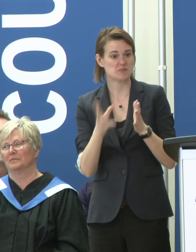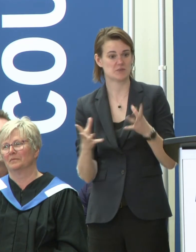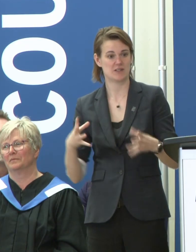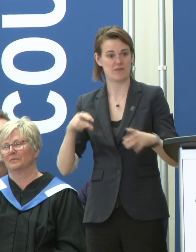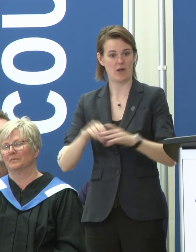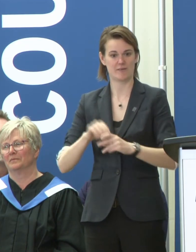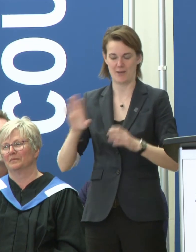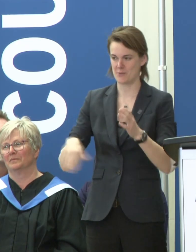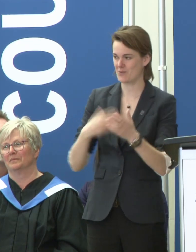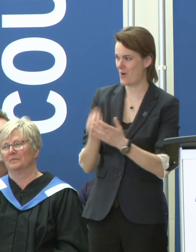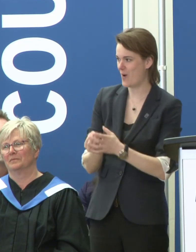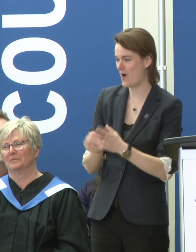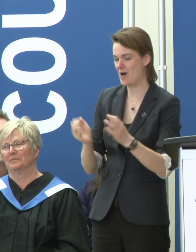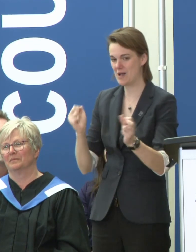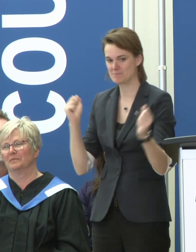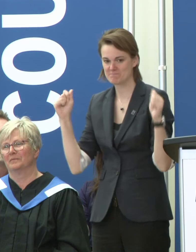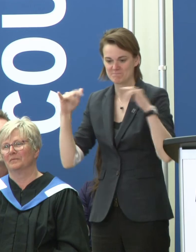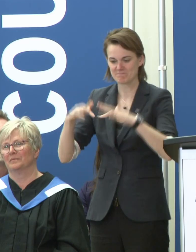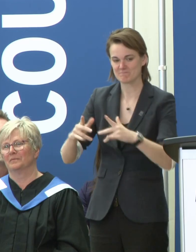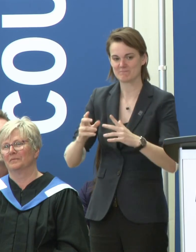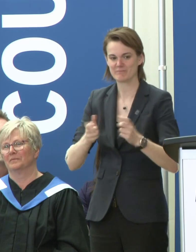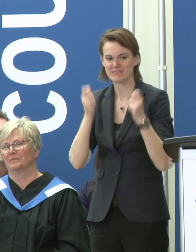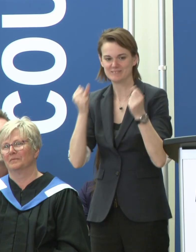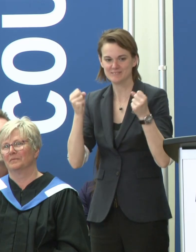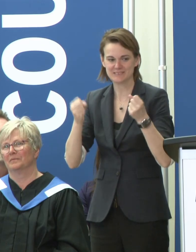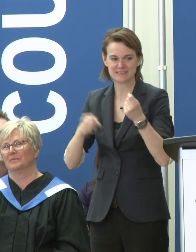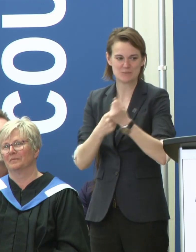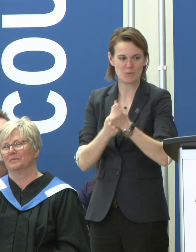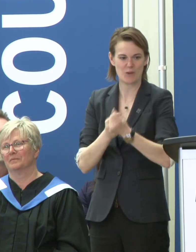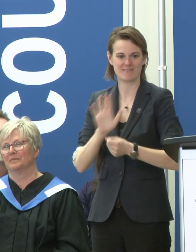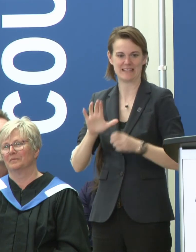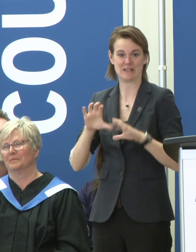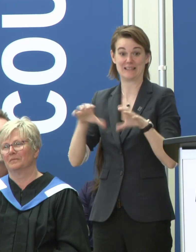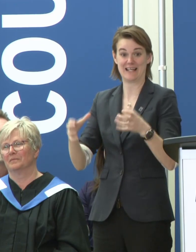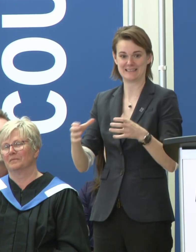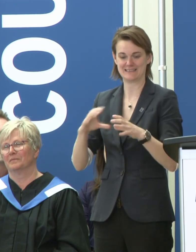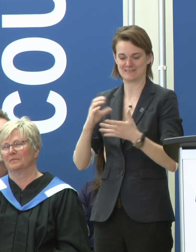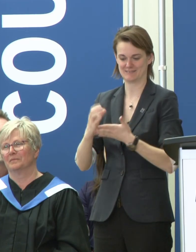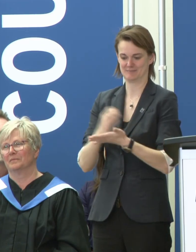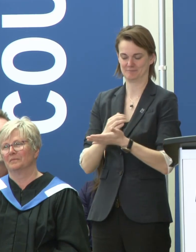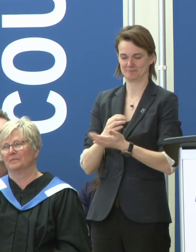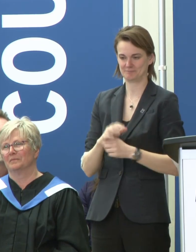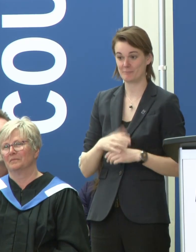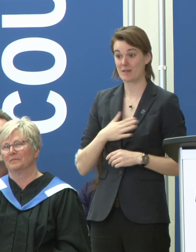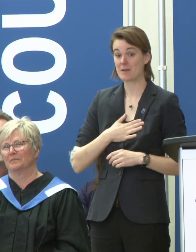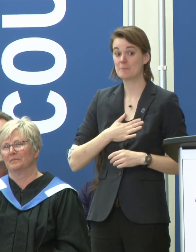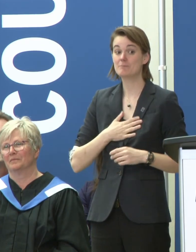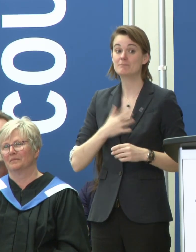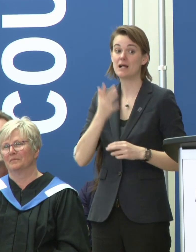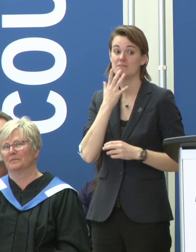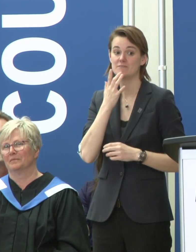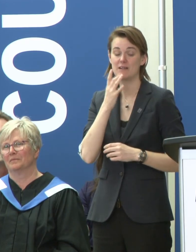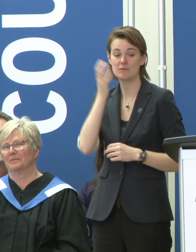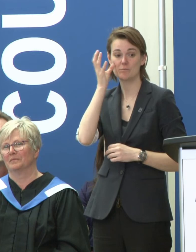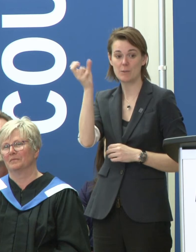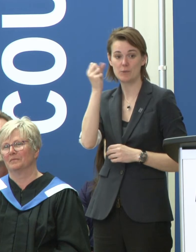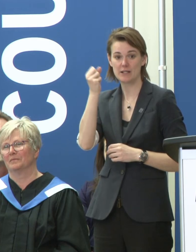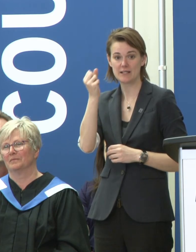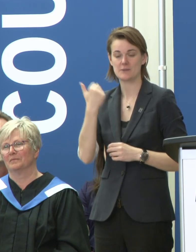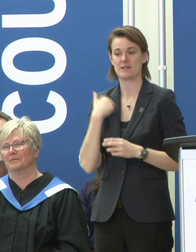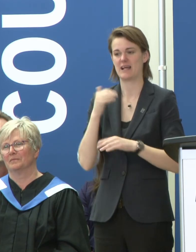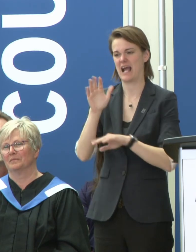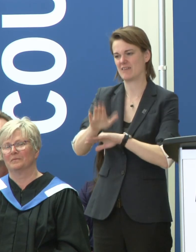in the halls, and everybody was cheering for their class. My favorite personal memory of the year was during an afternoon that we had